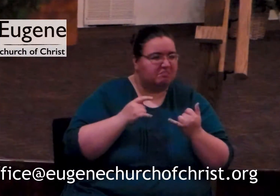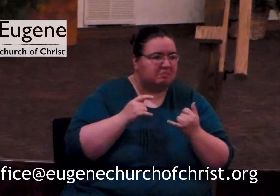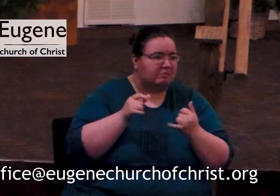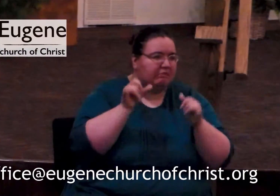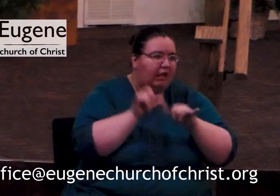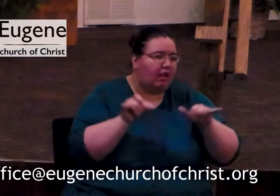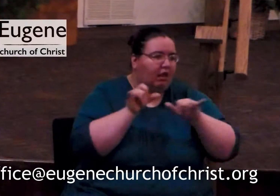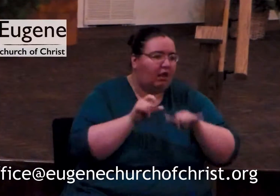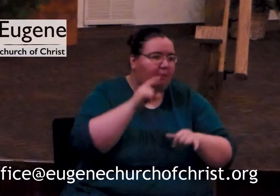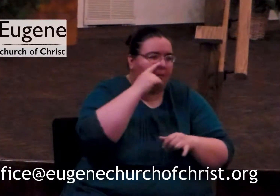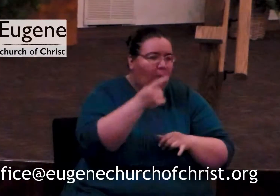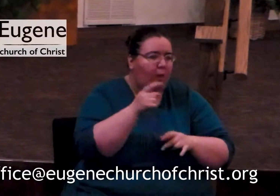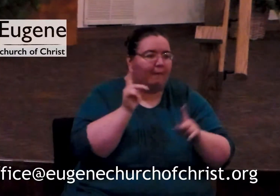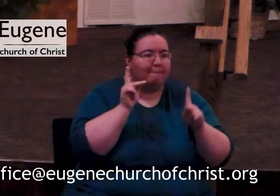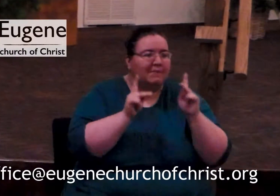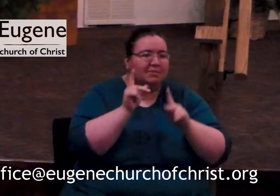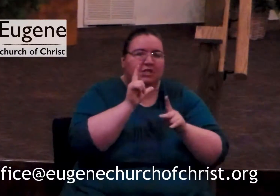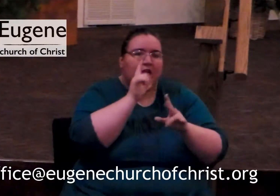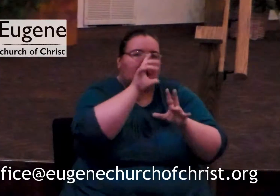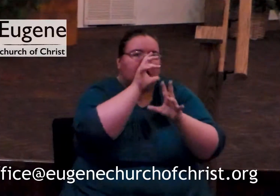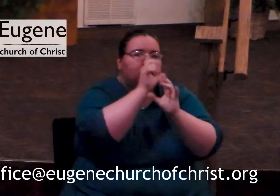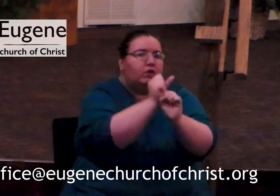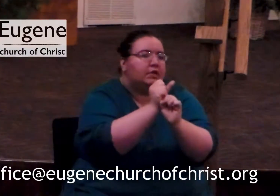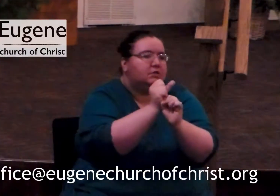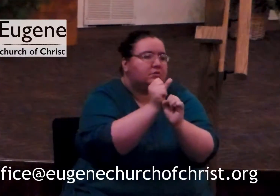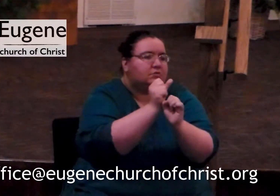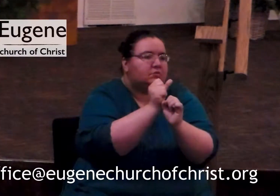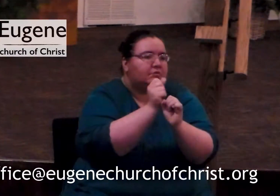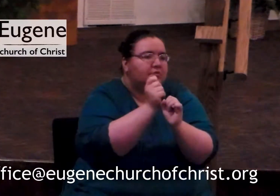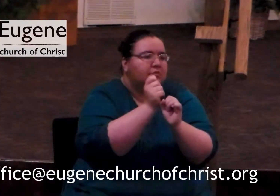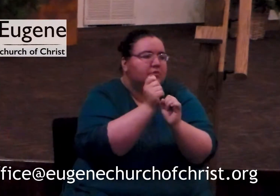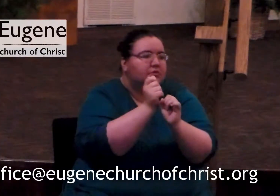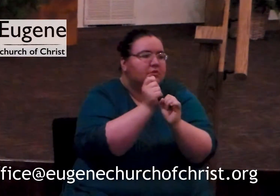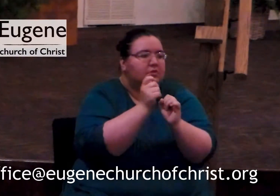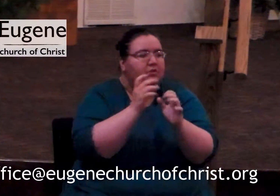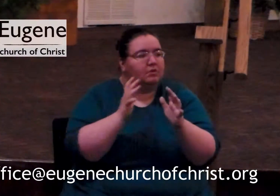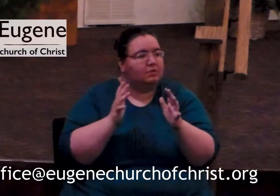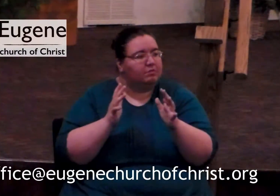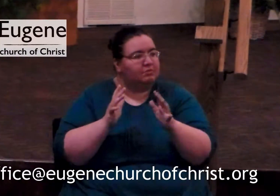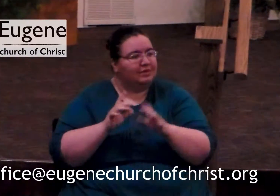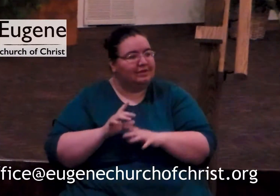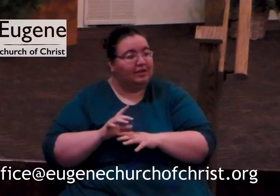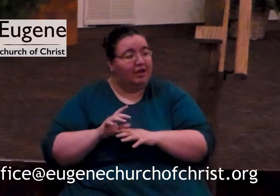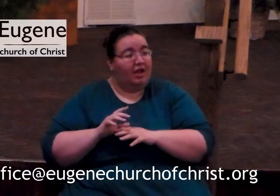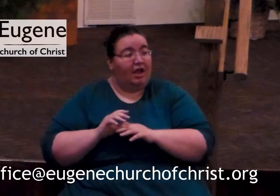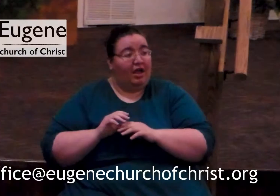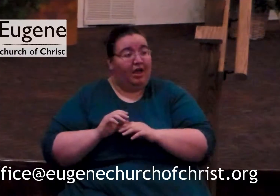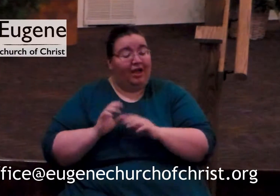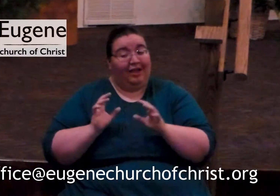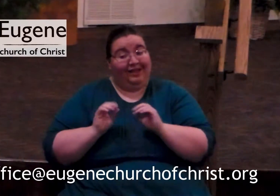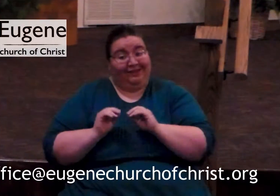attraction to people that it once had. And clearly, Jesus is a much, much better preacher than I am or than you